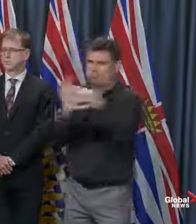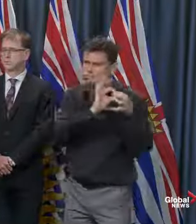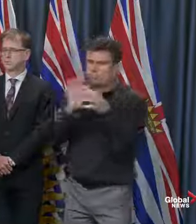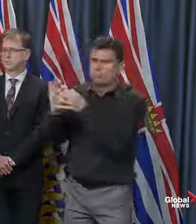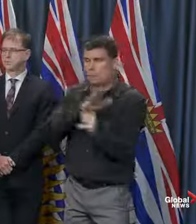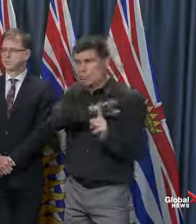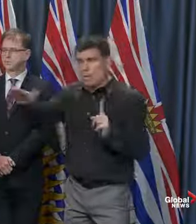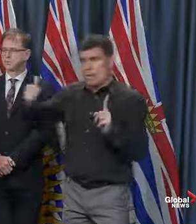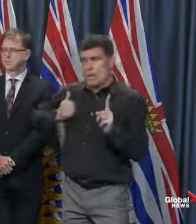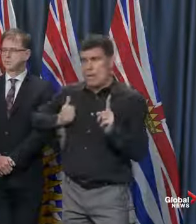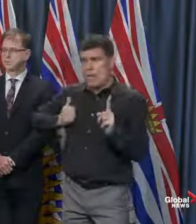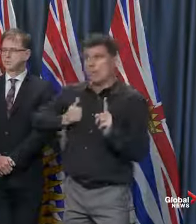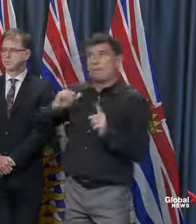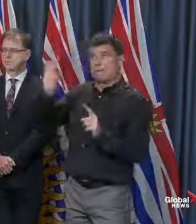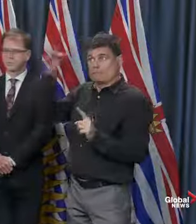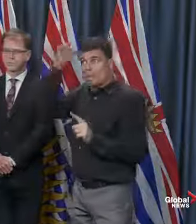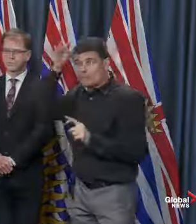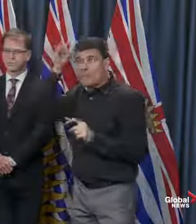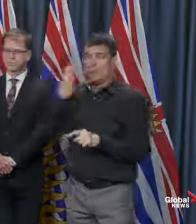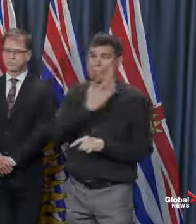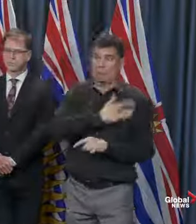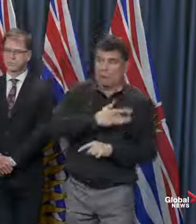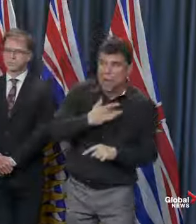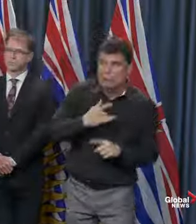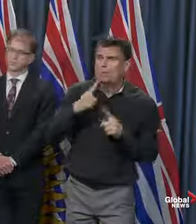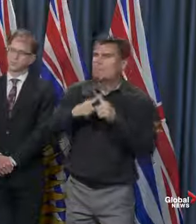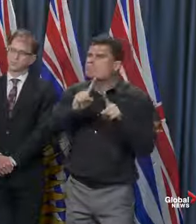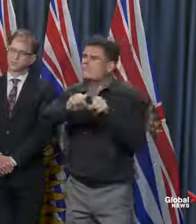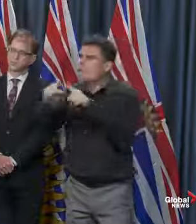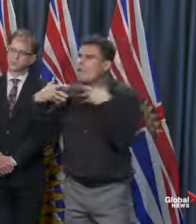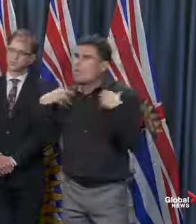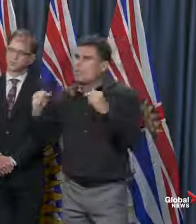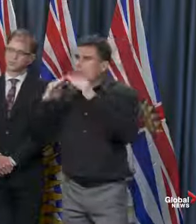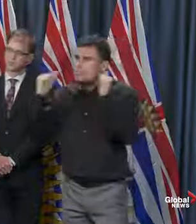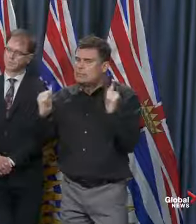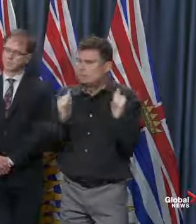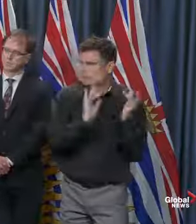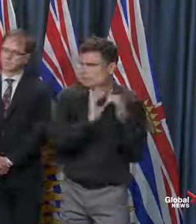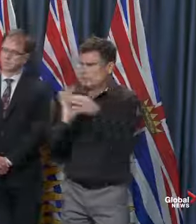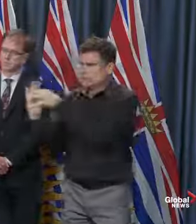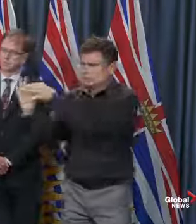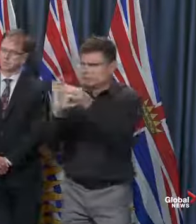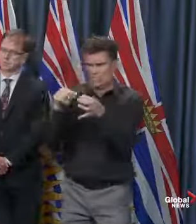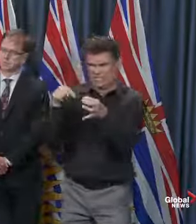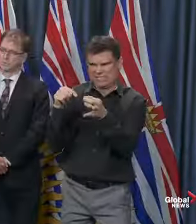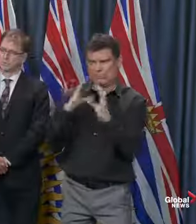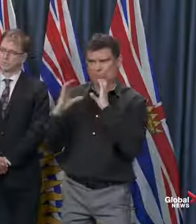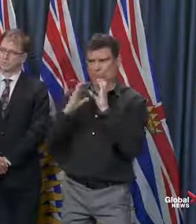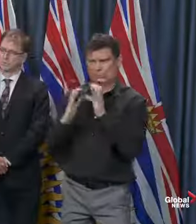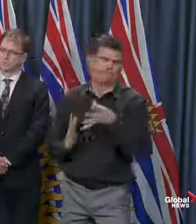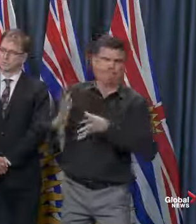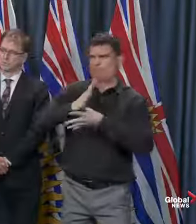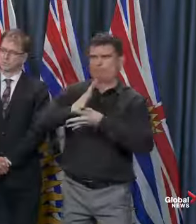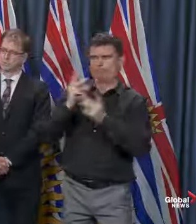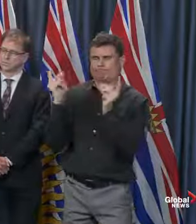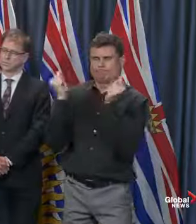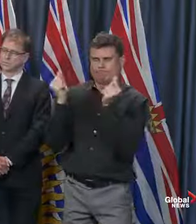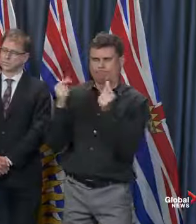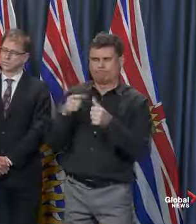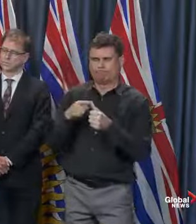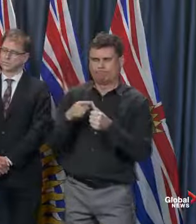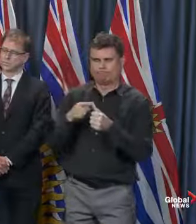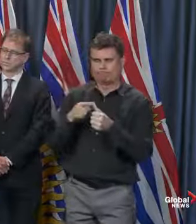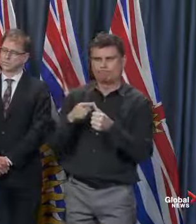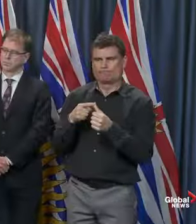and that's reflected in what Minister Dix just talked about, how we set up an emergency structure across the country and in